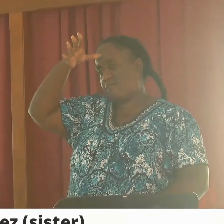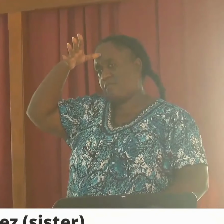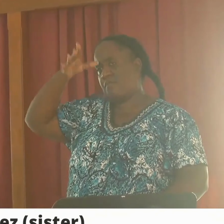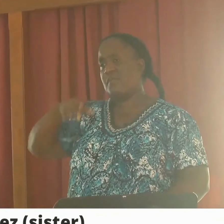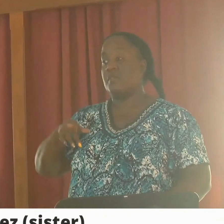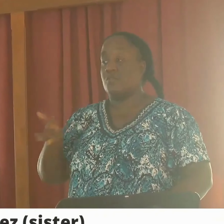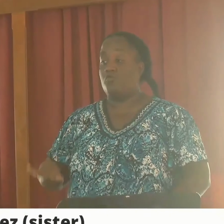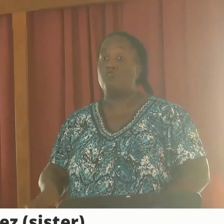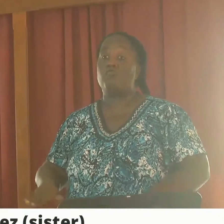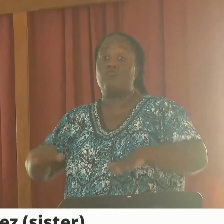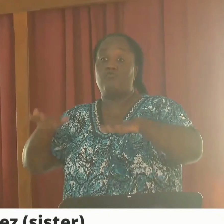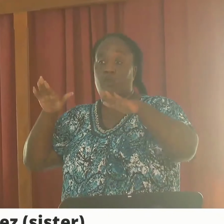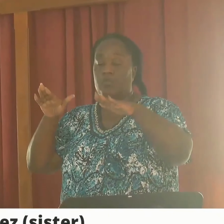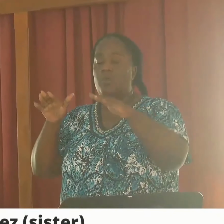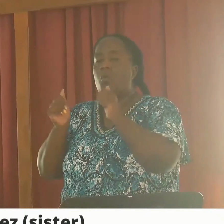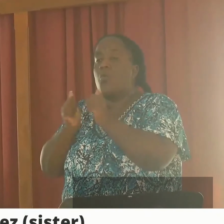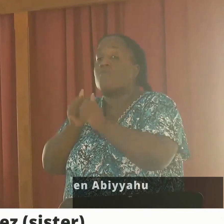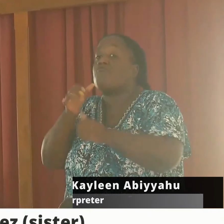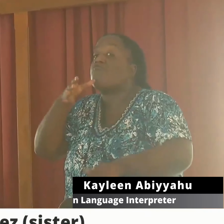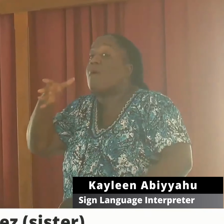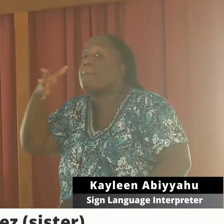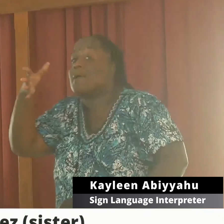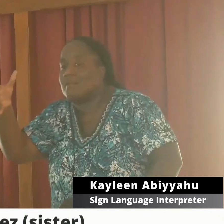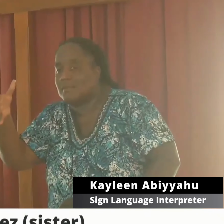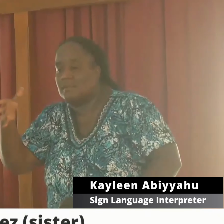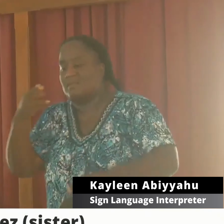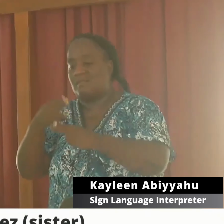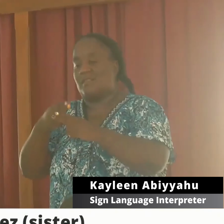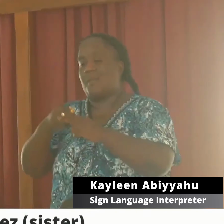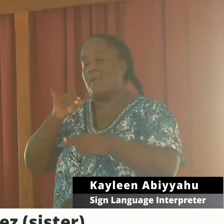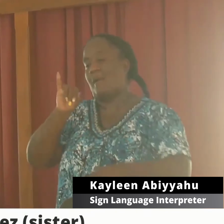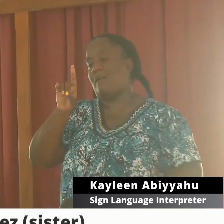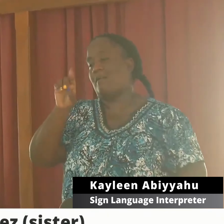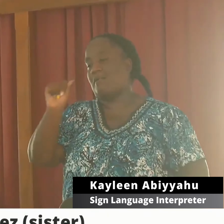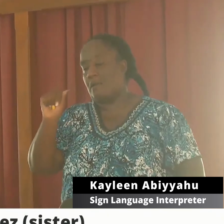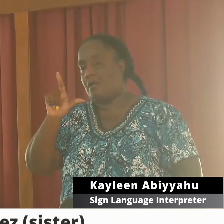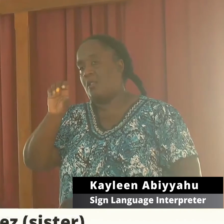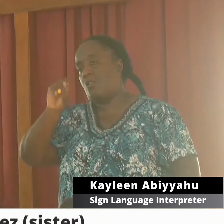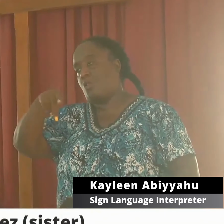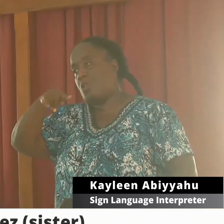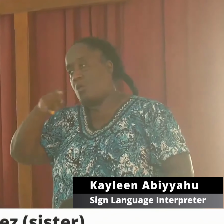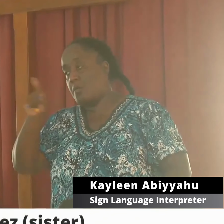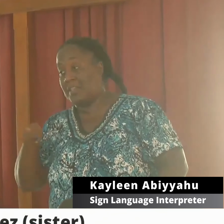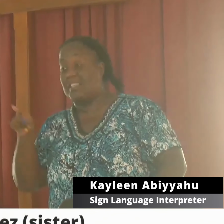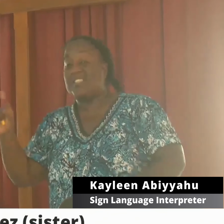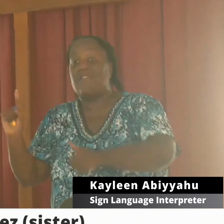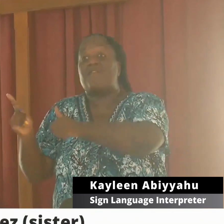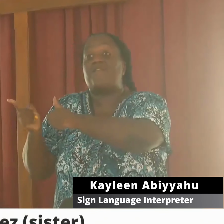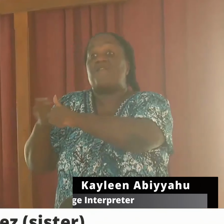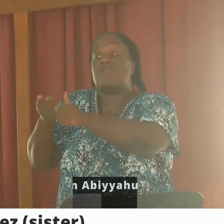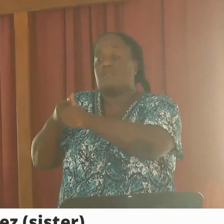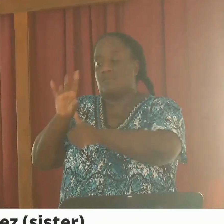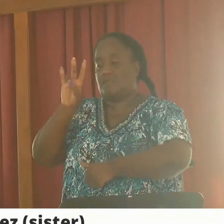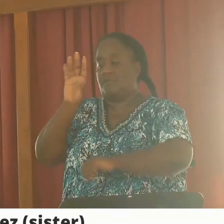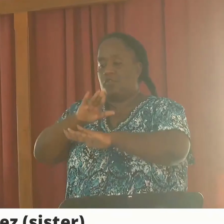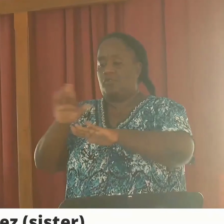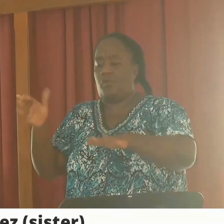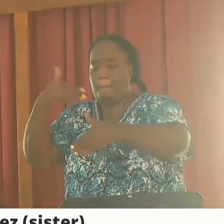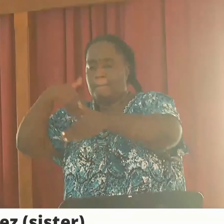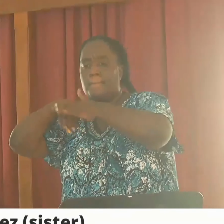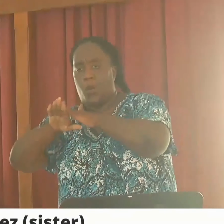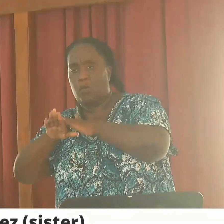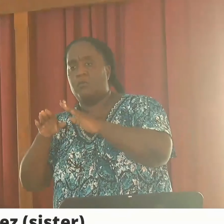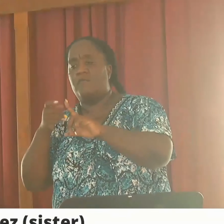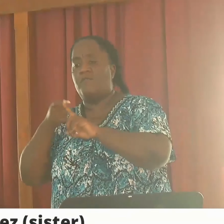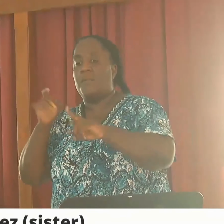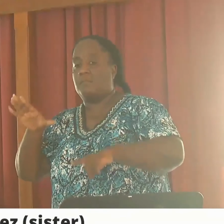was raised by our maternal grandmother, who was Ida Lopez. He was the first of seven children born to Gloria.